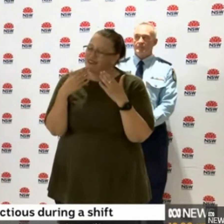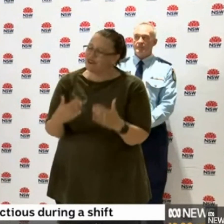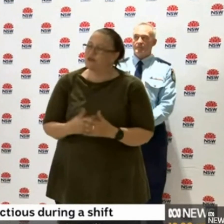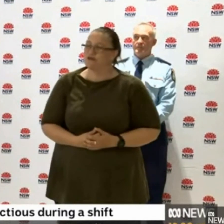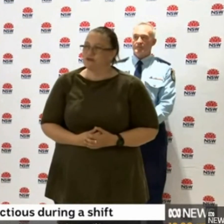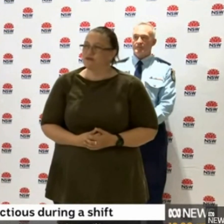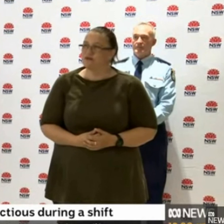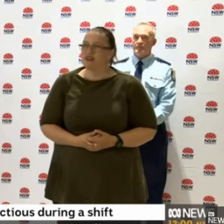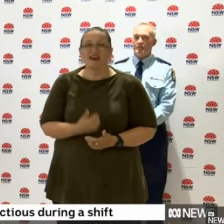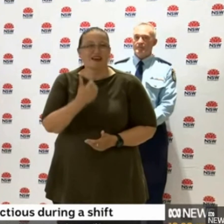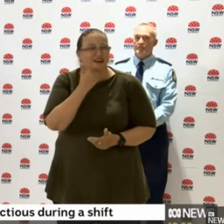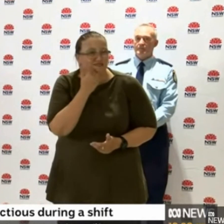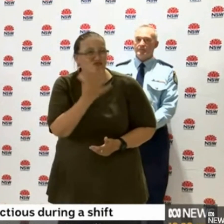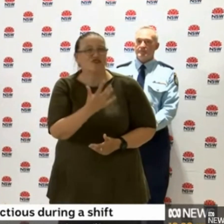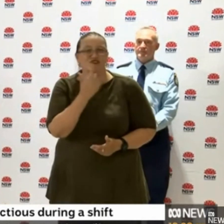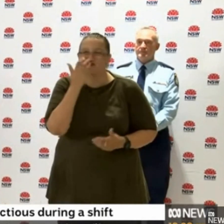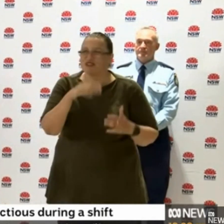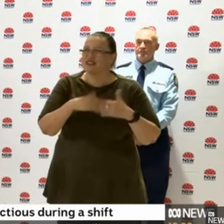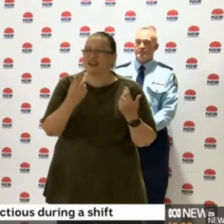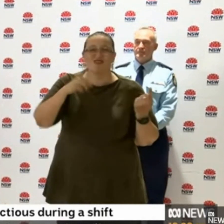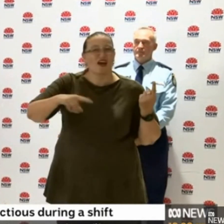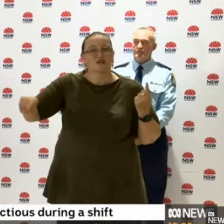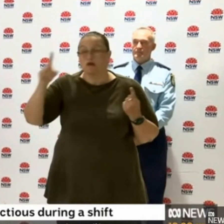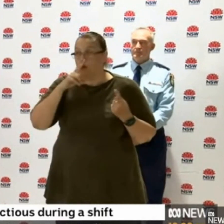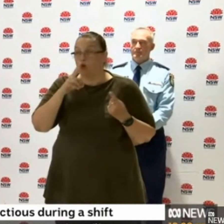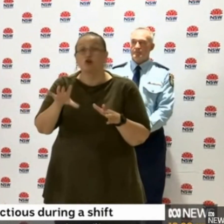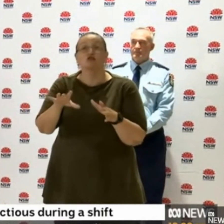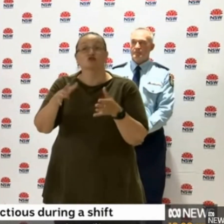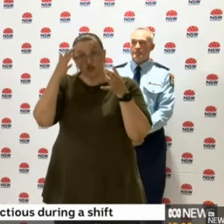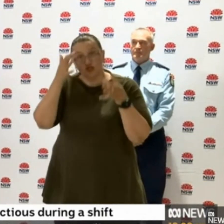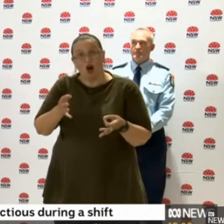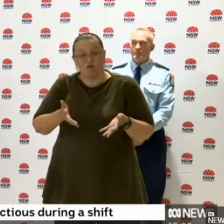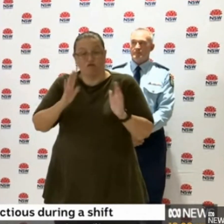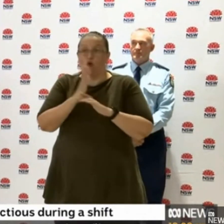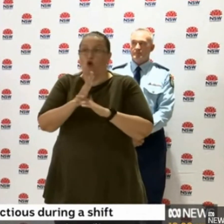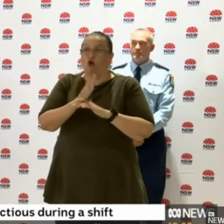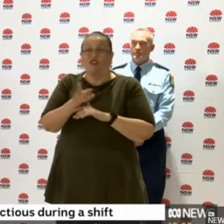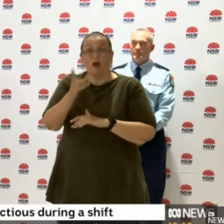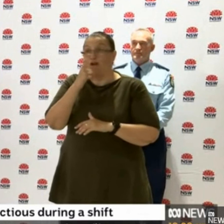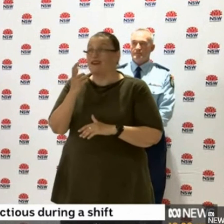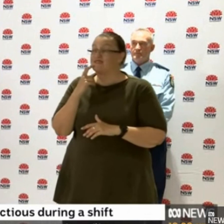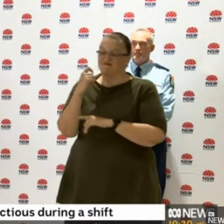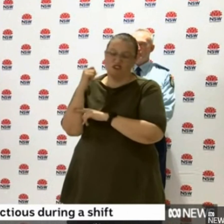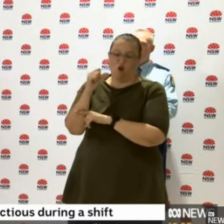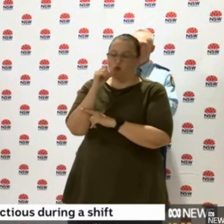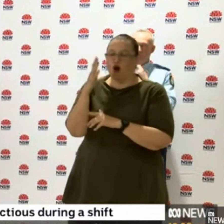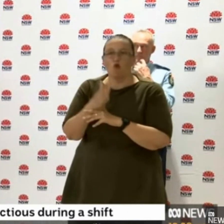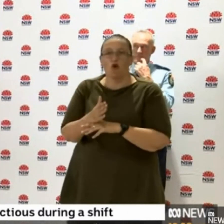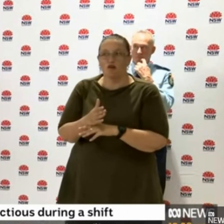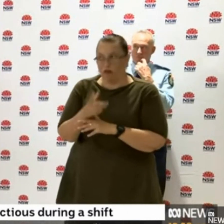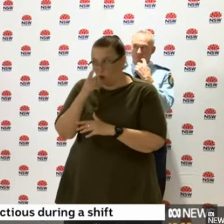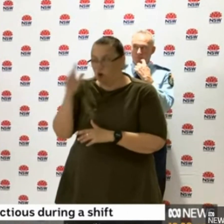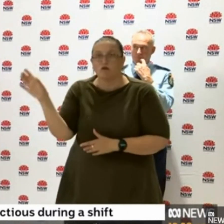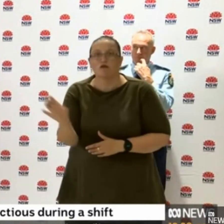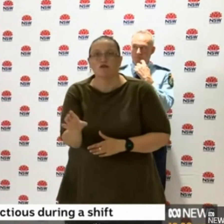There are thousands of them working in our quarantine system. They could choose not to work in the quarantine system, but they work there and they do their best to keep us